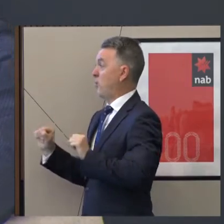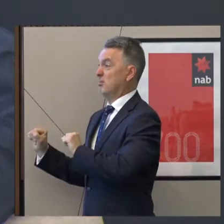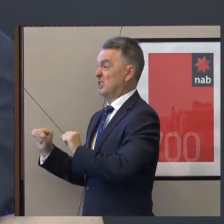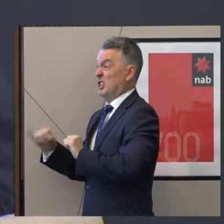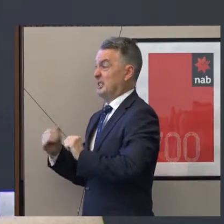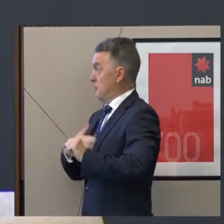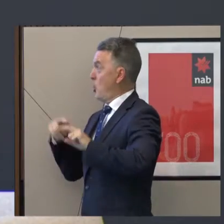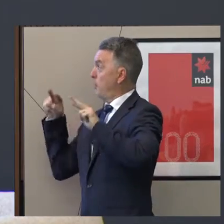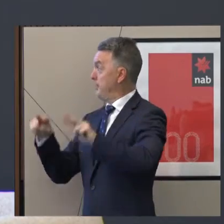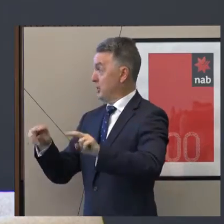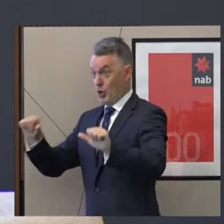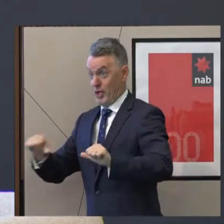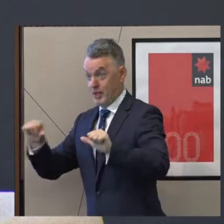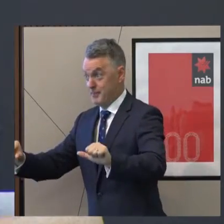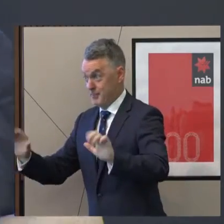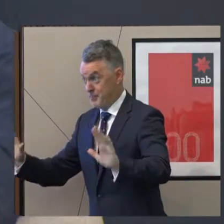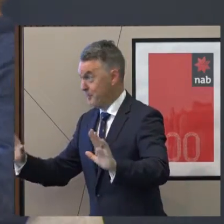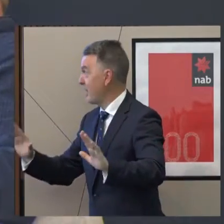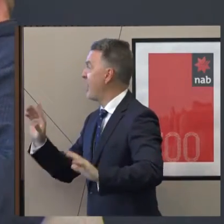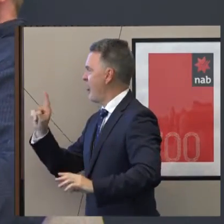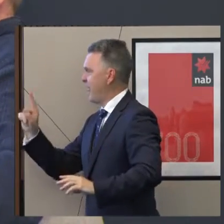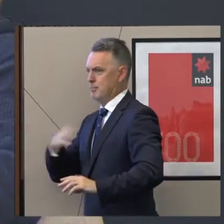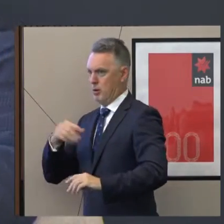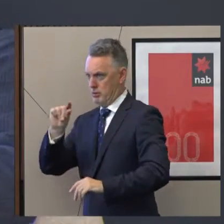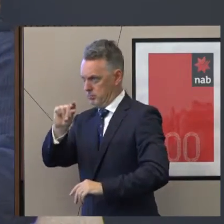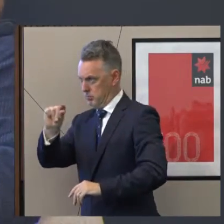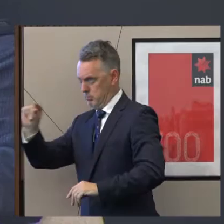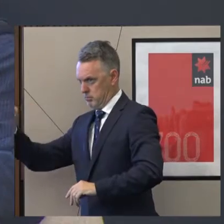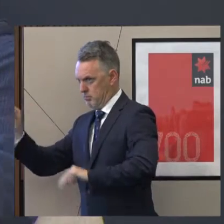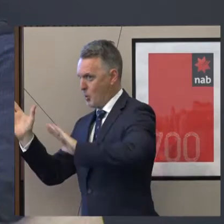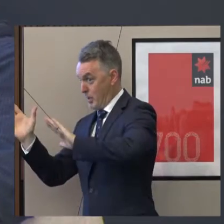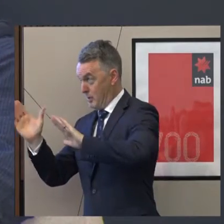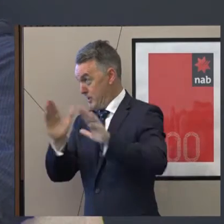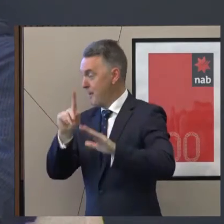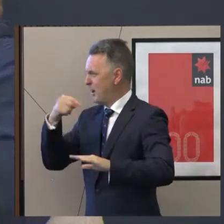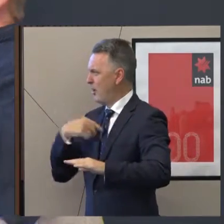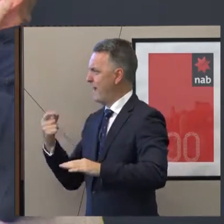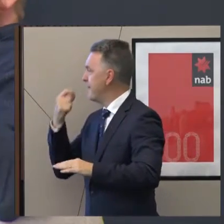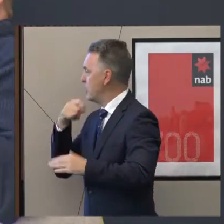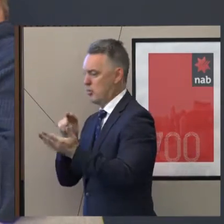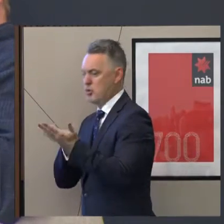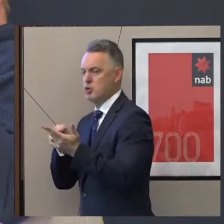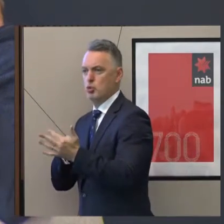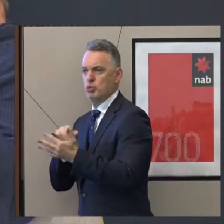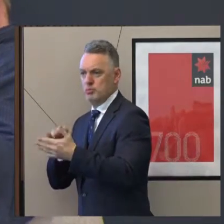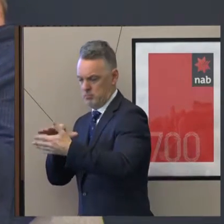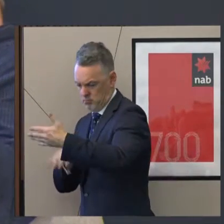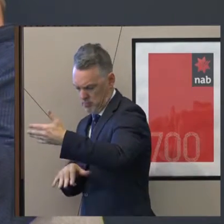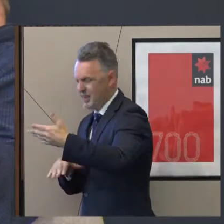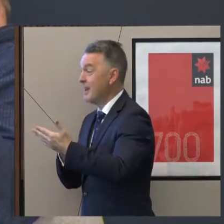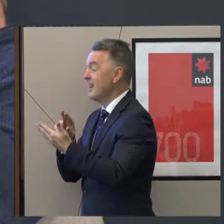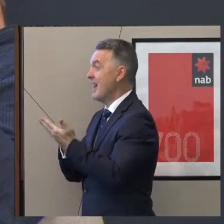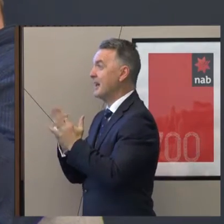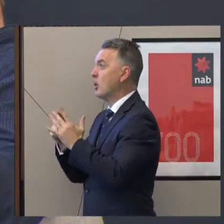observation. So that's the caveat. I've made some notes though. Look, the NDIA is